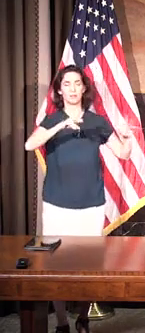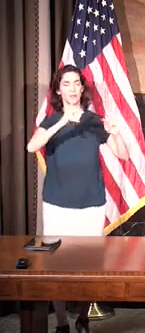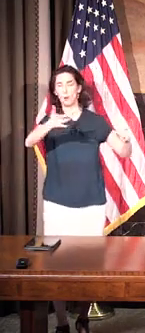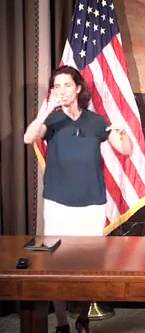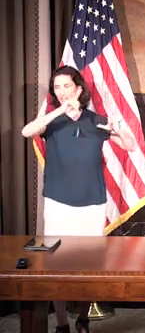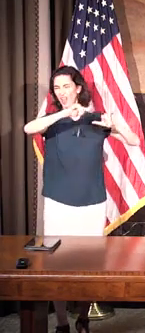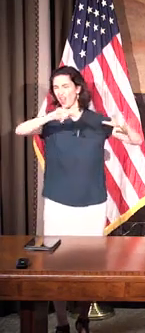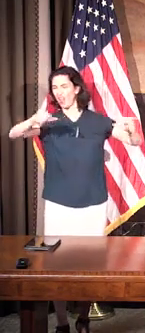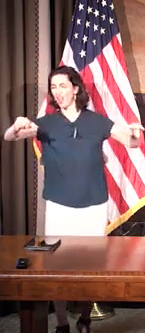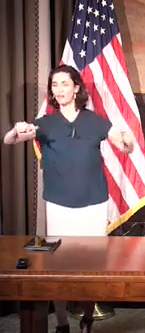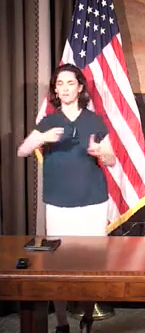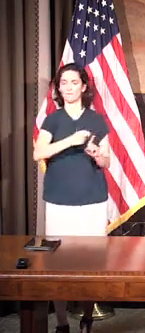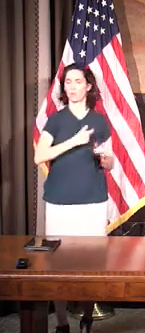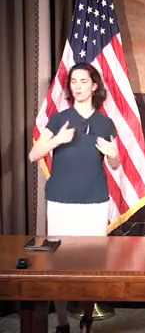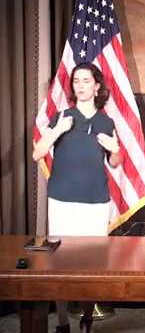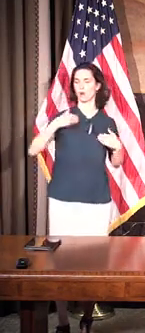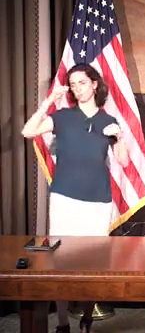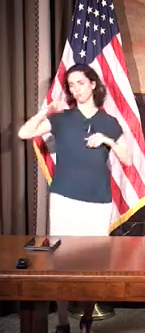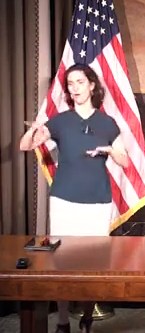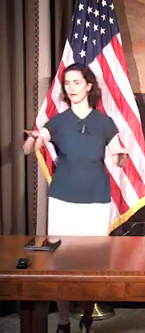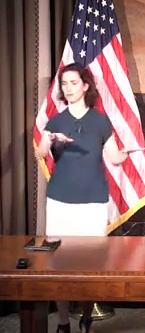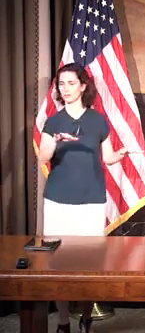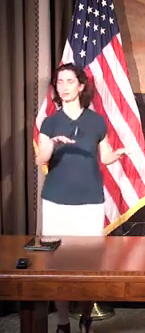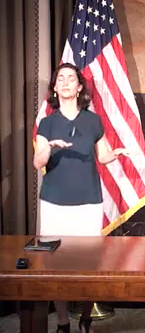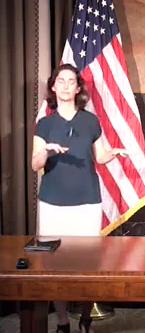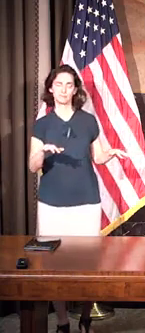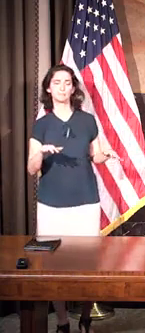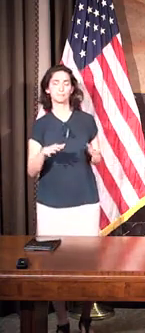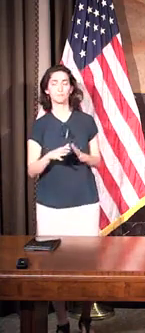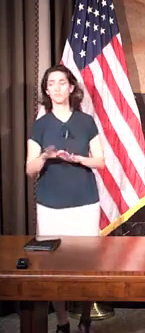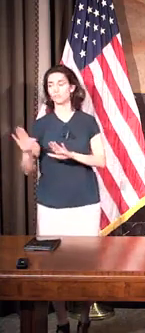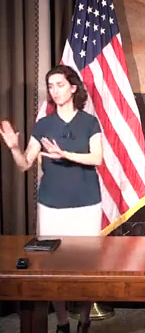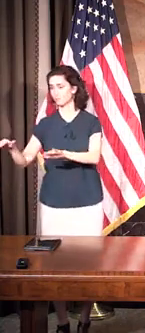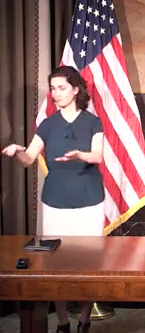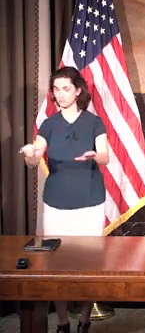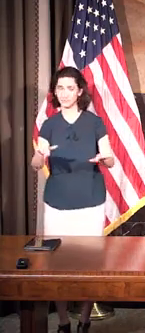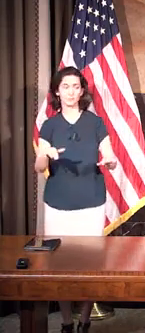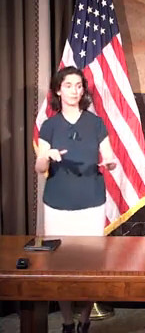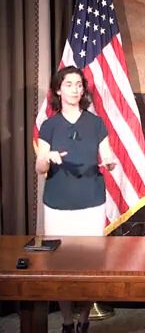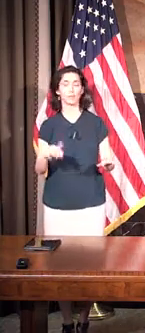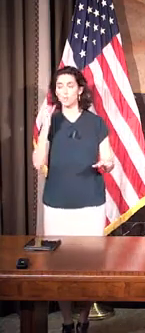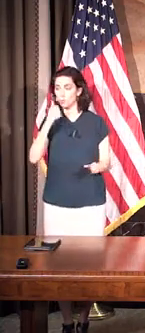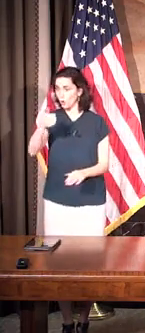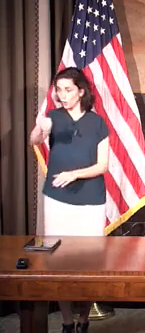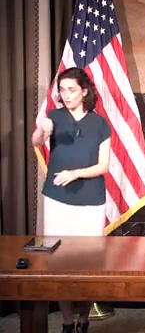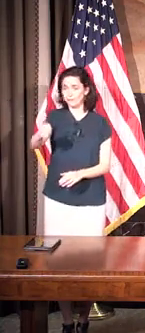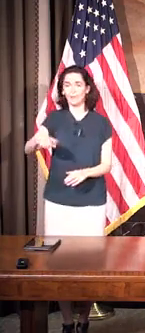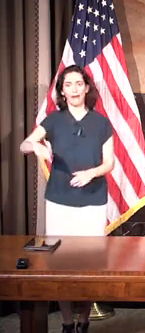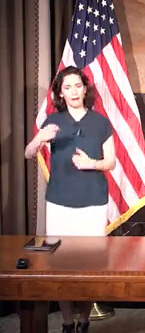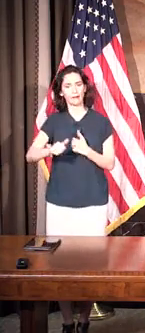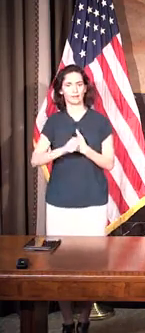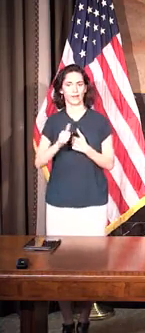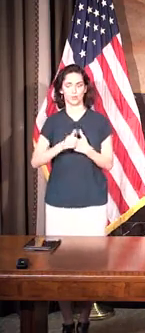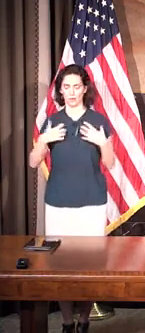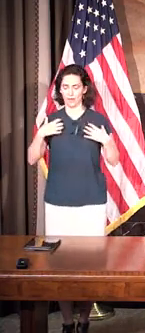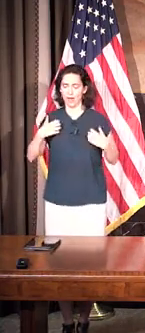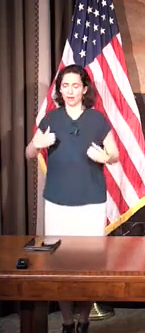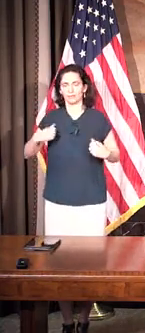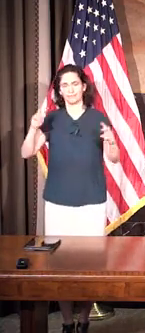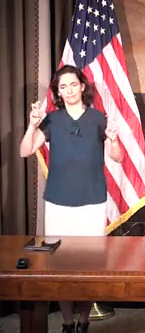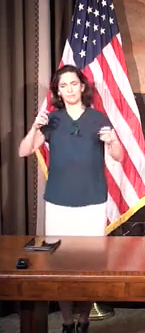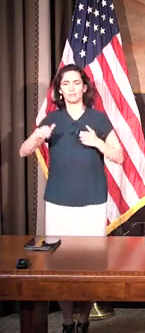population. I encourage anyone who is at high risk, who is vulnerable to this disease,